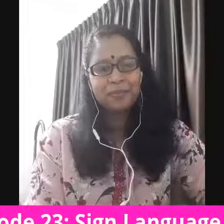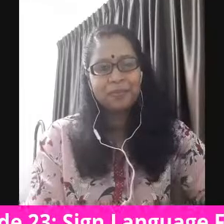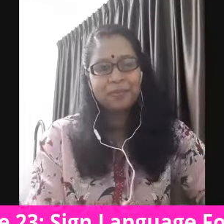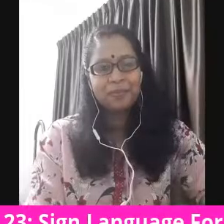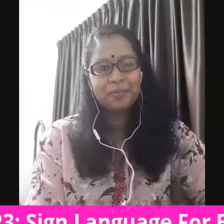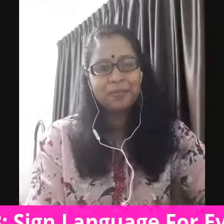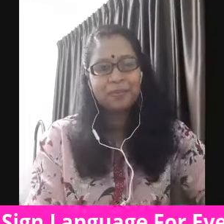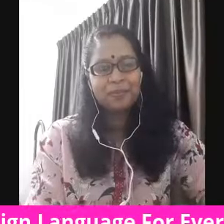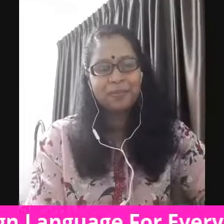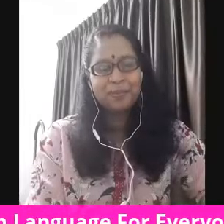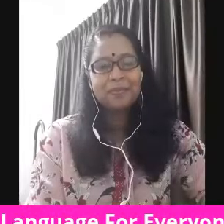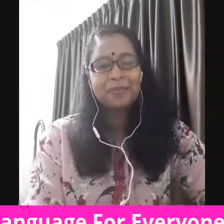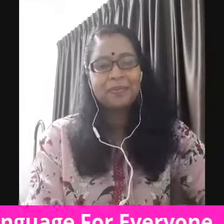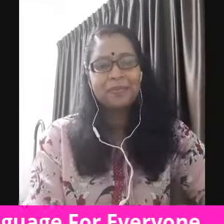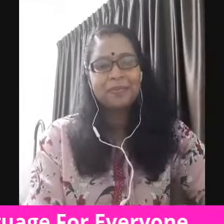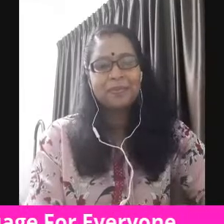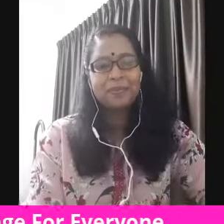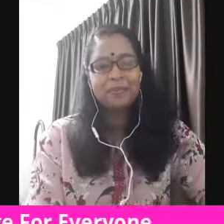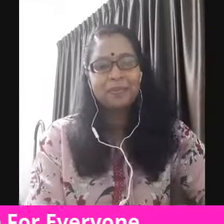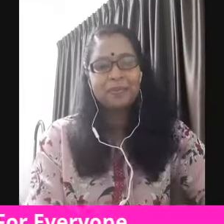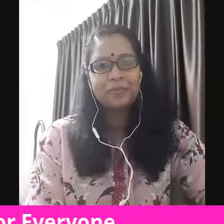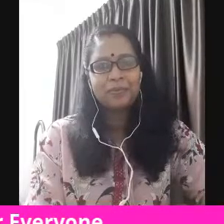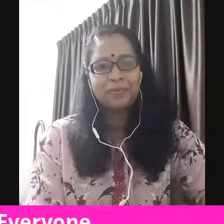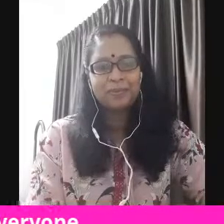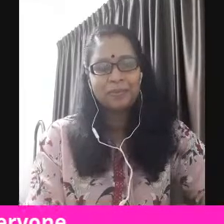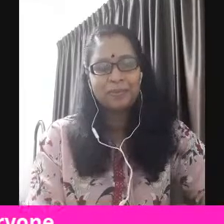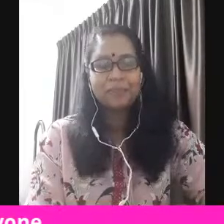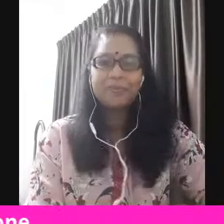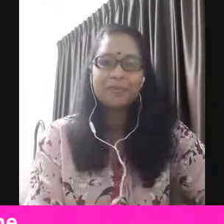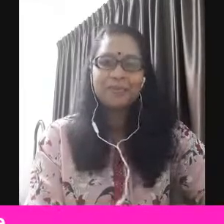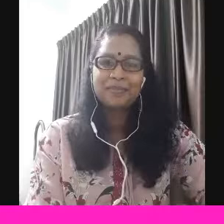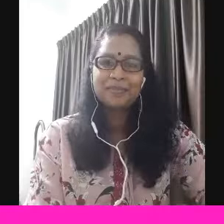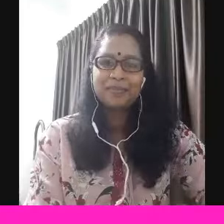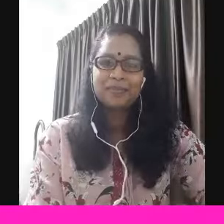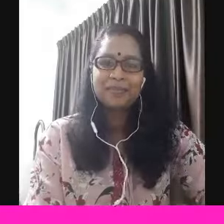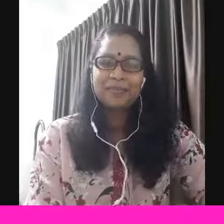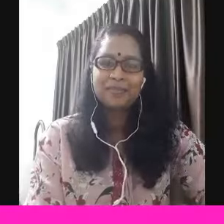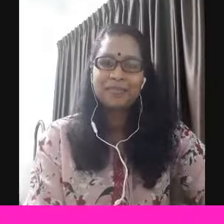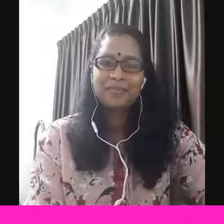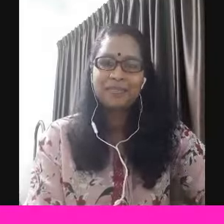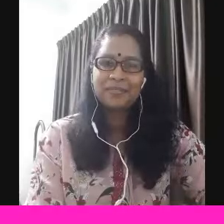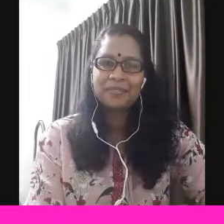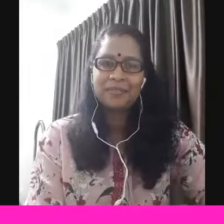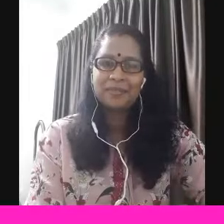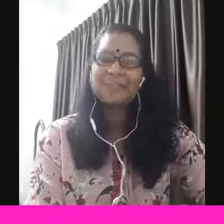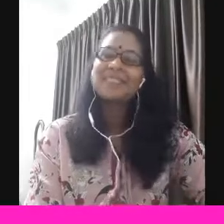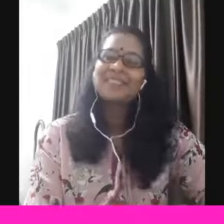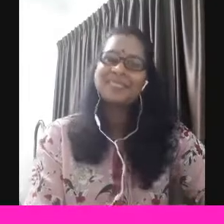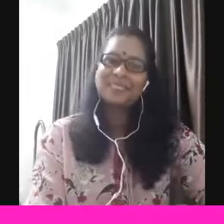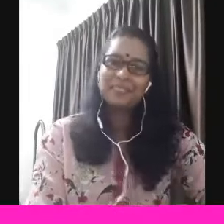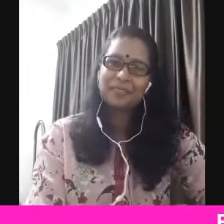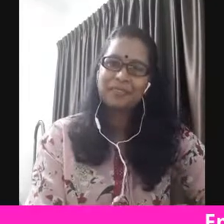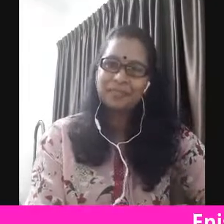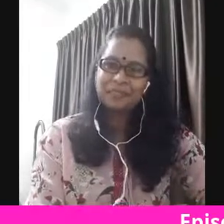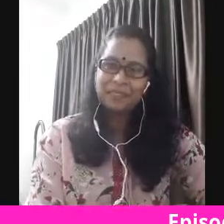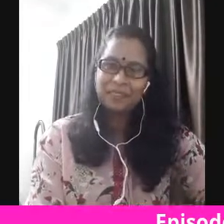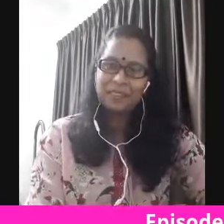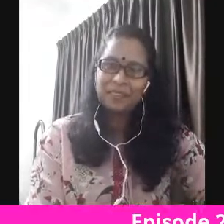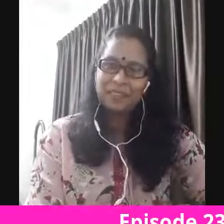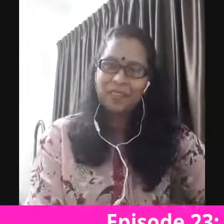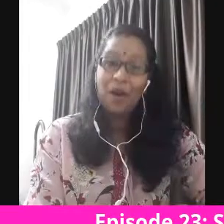of Yep, sign yep. language All right. is when I was about 6 or 7 years old when I watching the TV